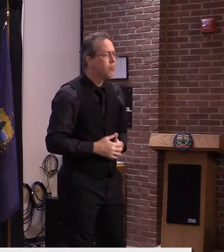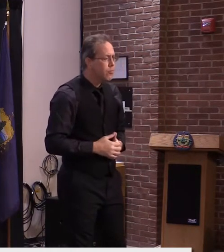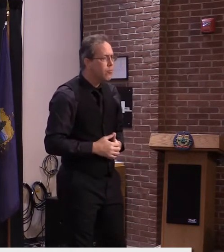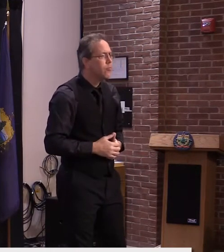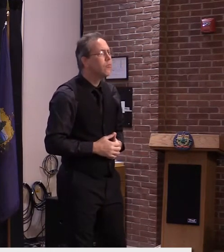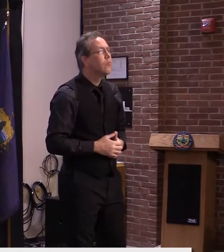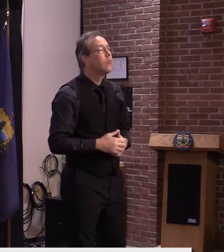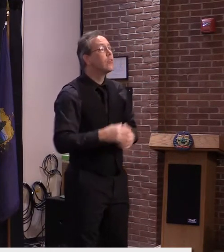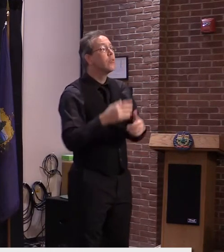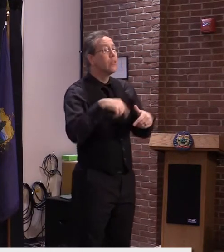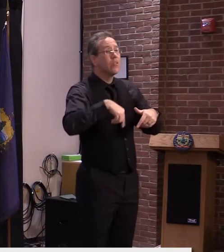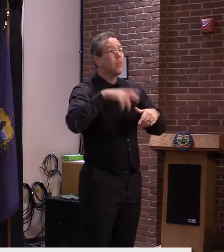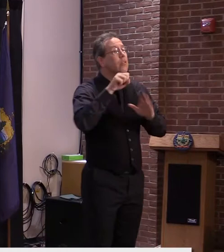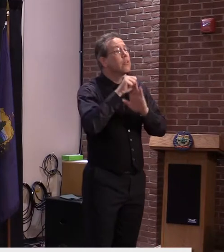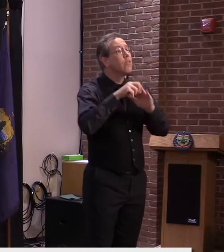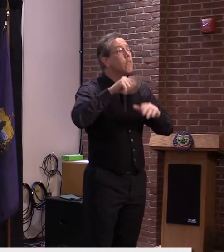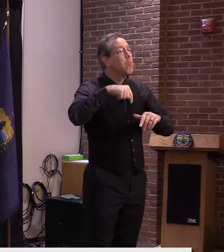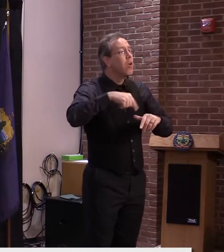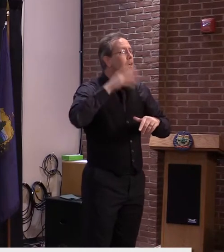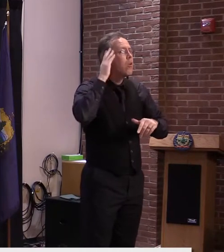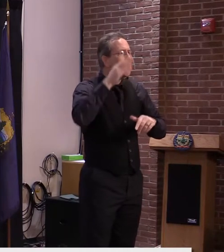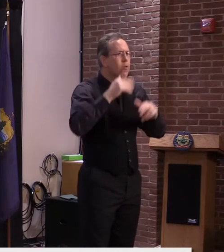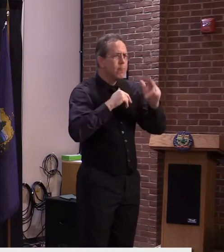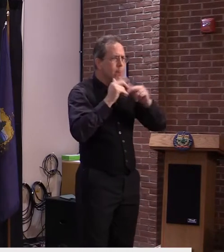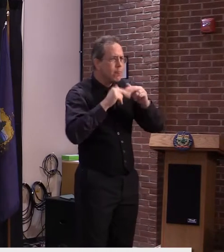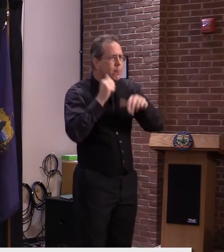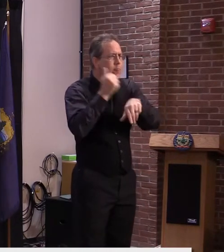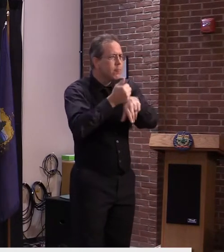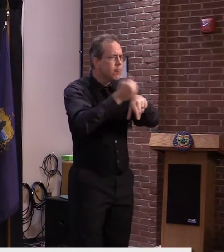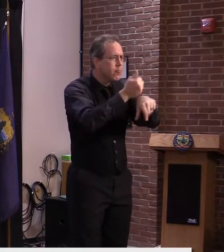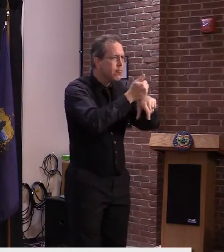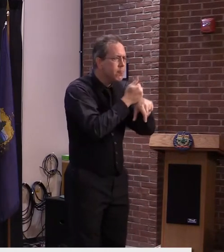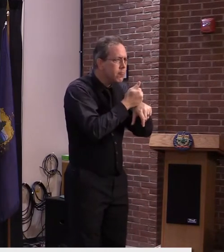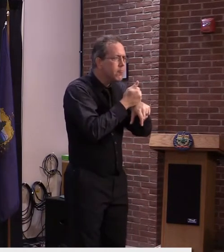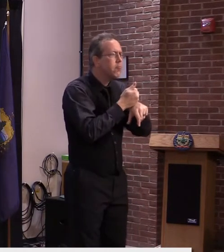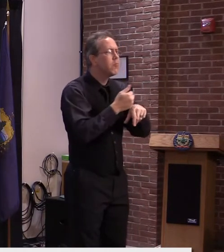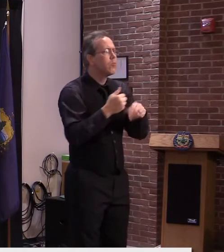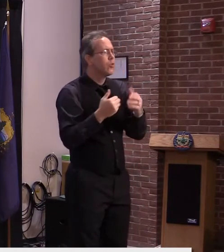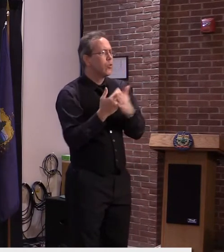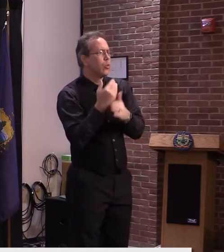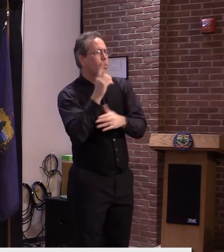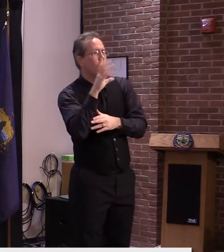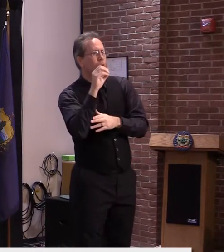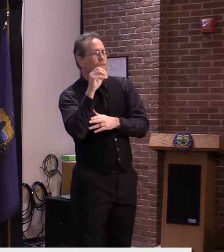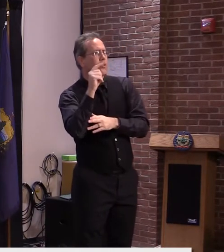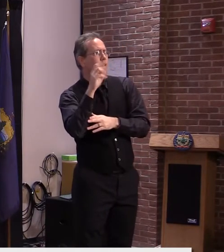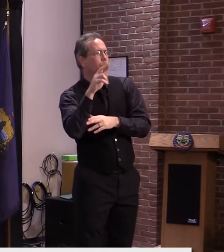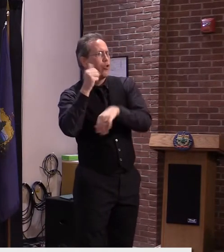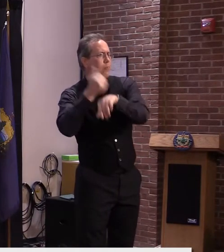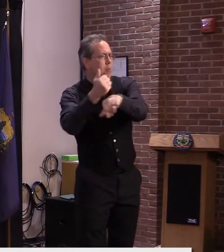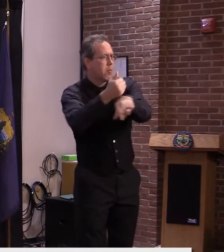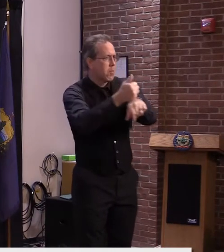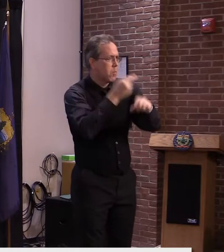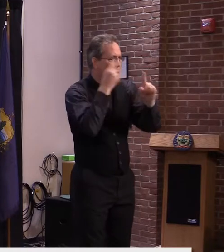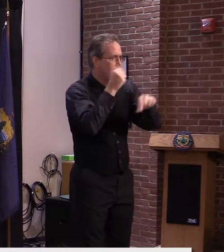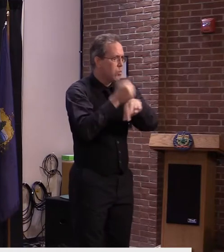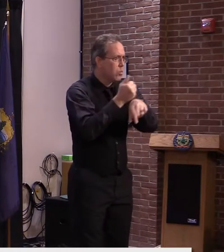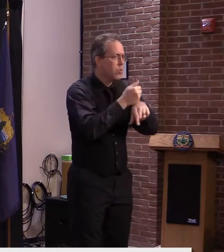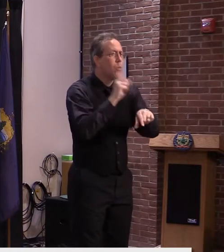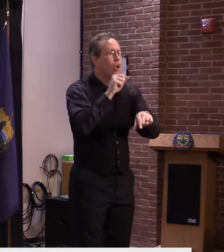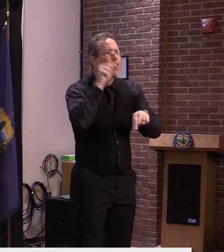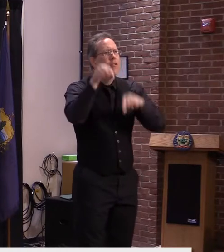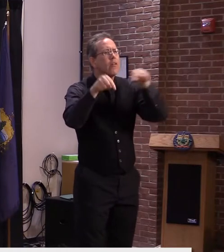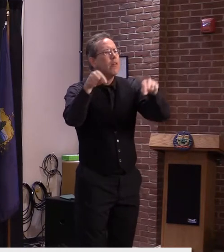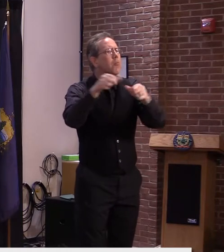Vermont will facilitate building 100 new cell towers. The towers will be deployed in rural areas to reach unserved roads